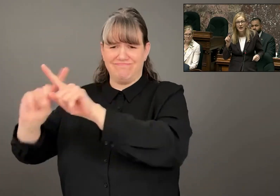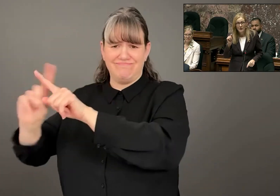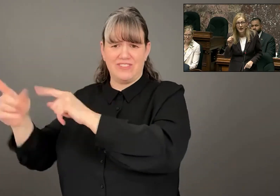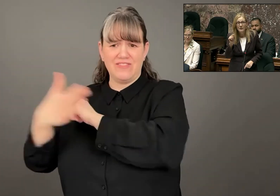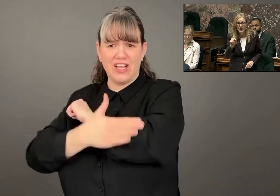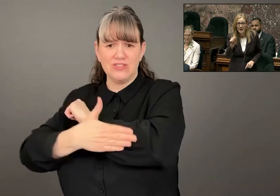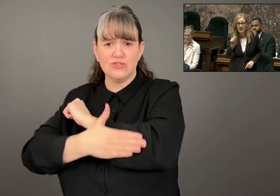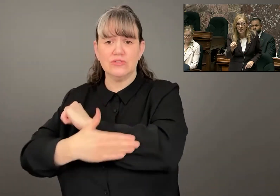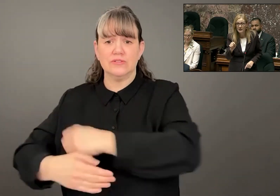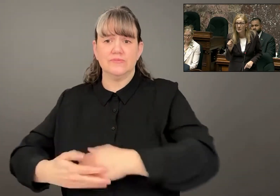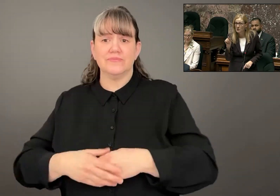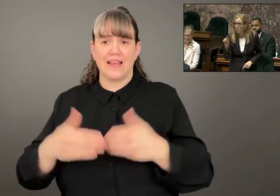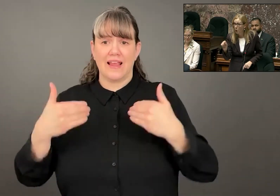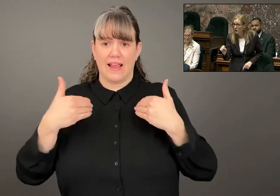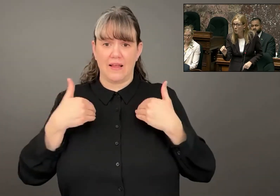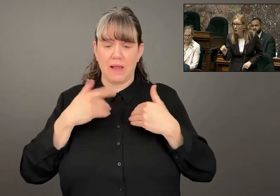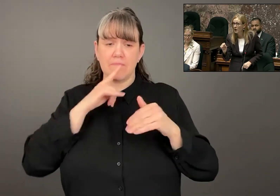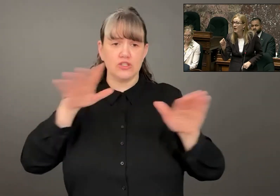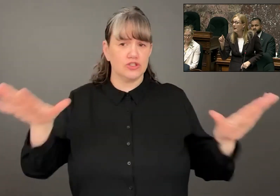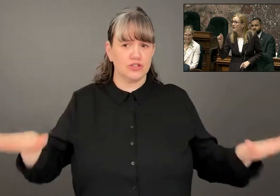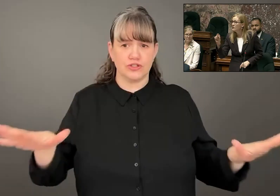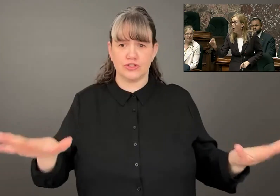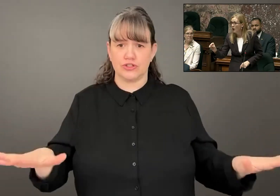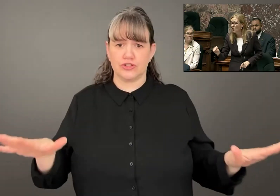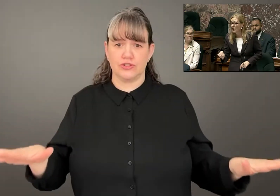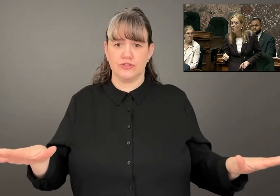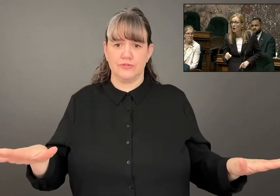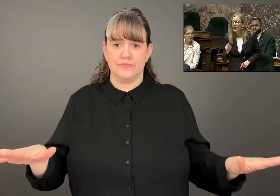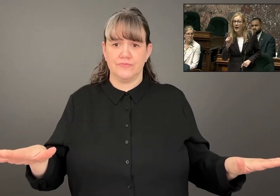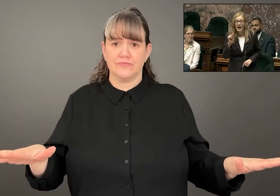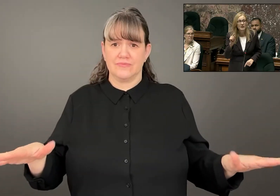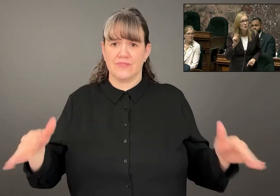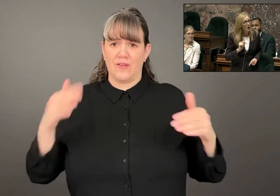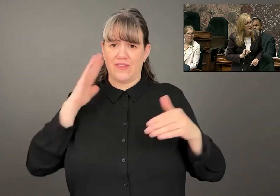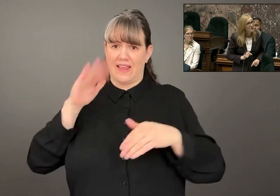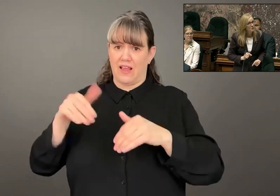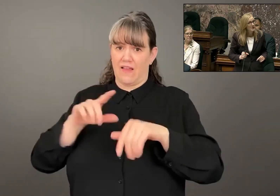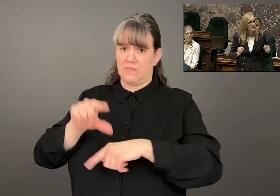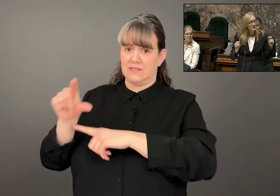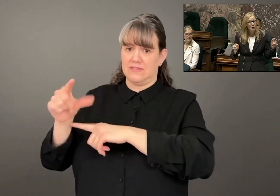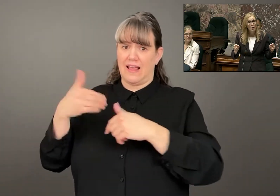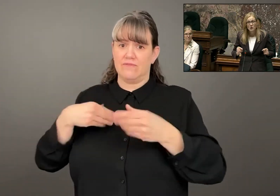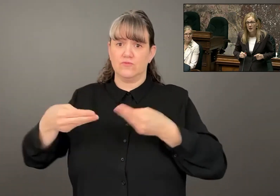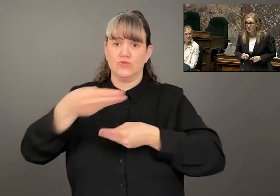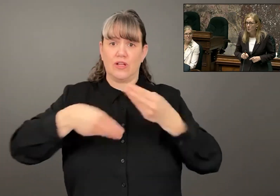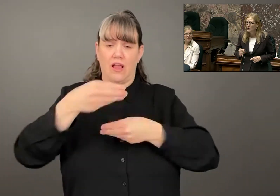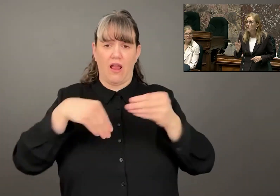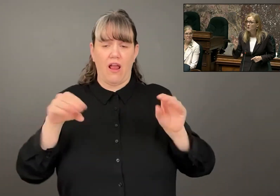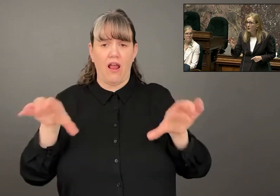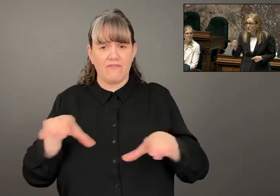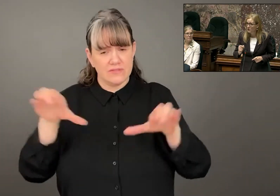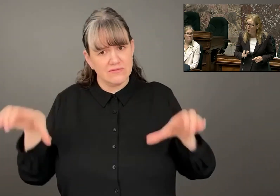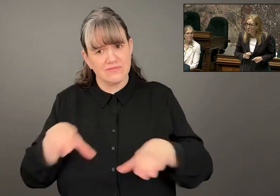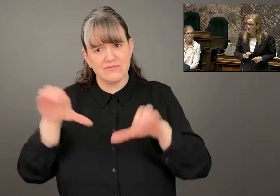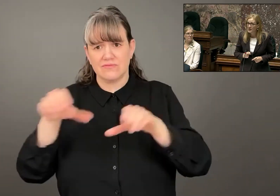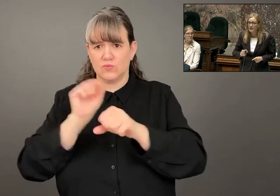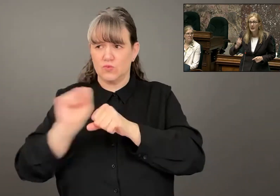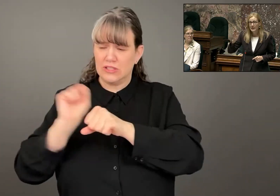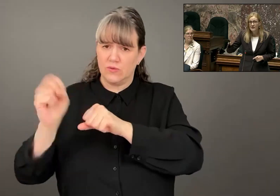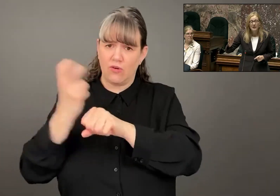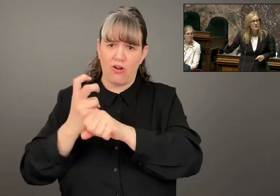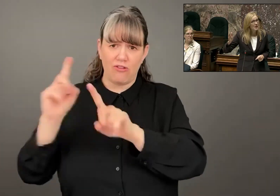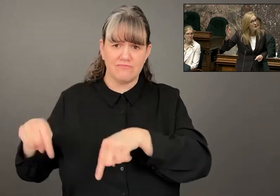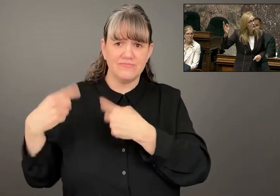markets that they need. This is important work. It is ongoing work, and it's one of the reasons that our trade exposure is